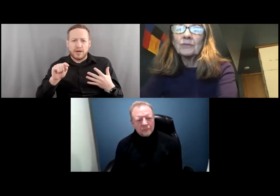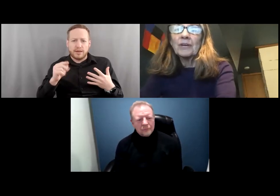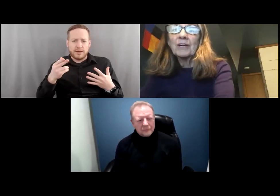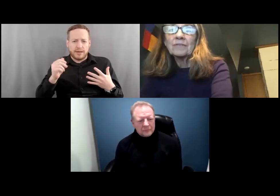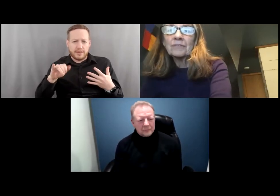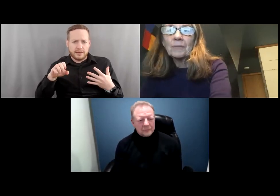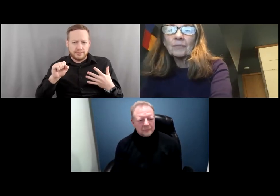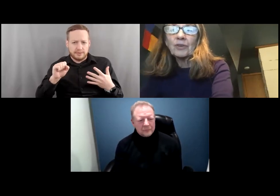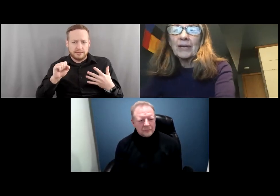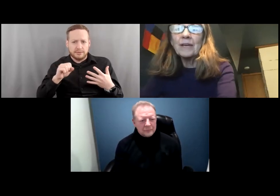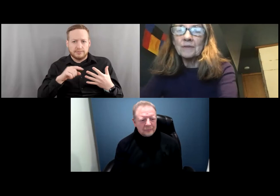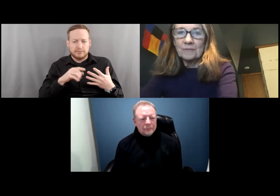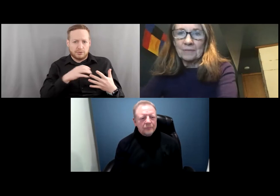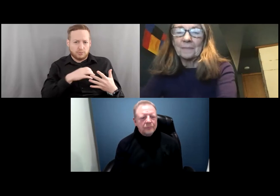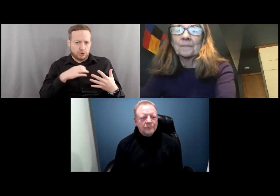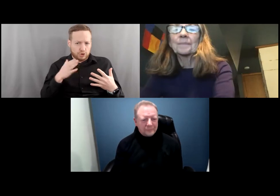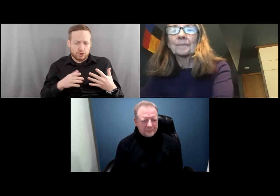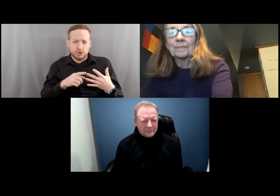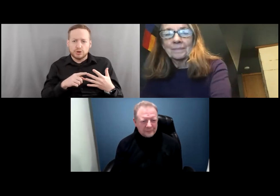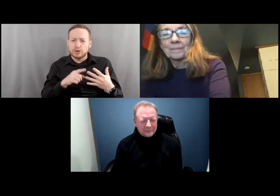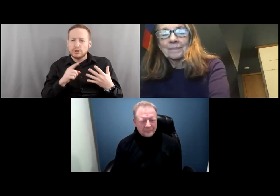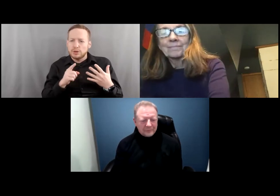We also have Brett Hayes.